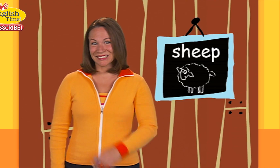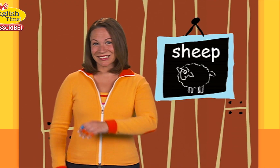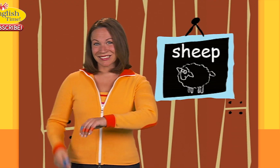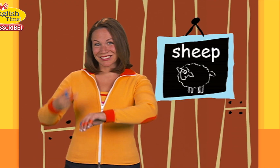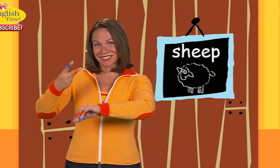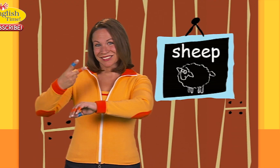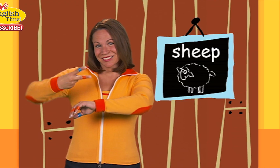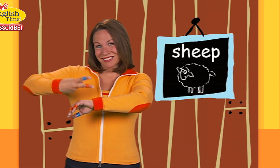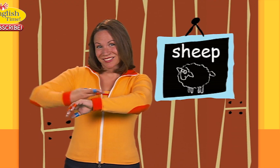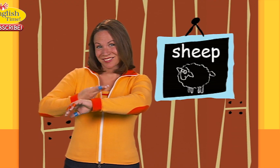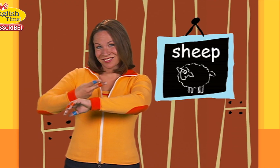Sign sheep.